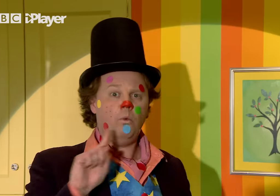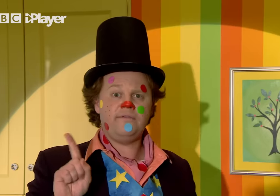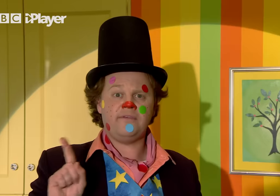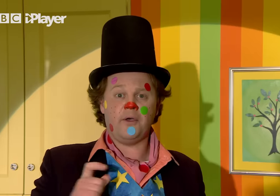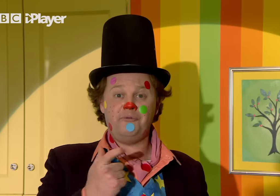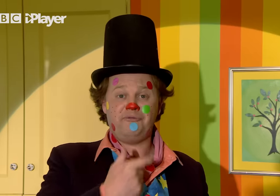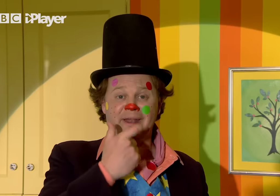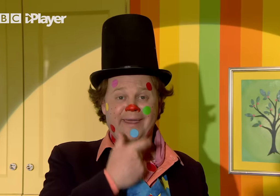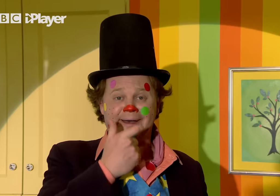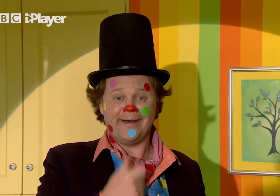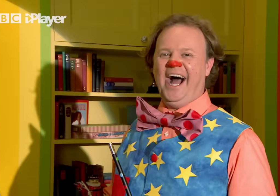What's so funnier?